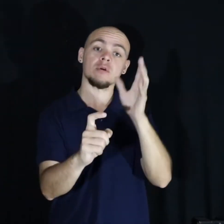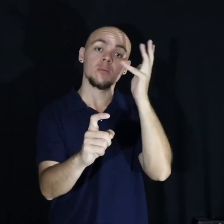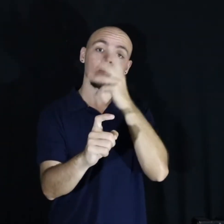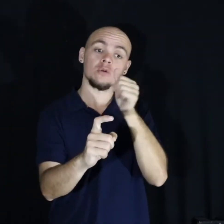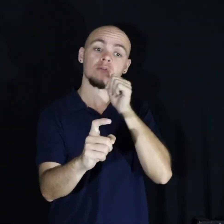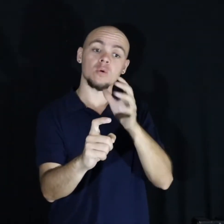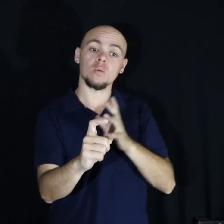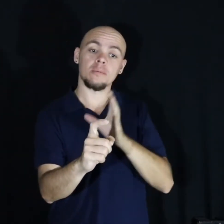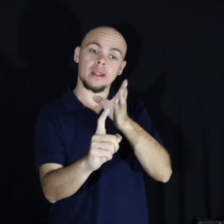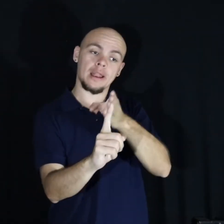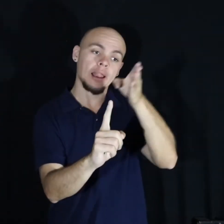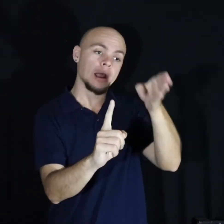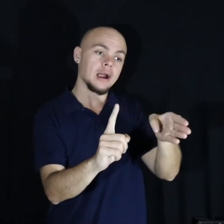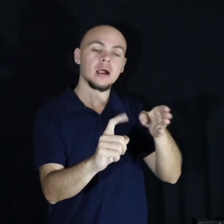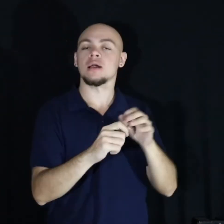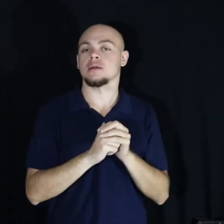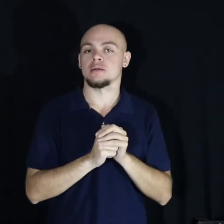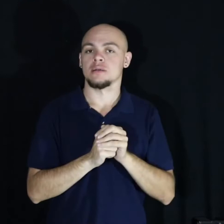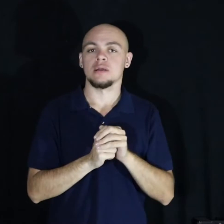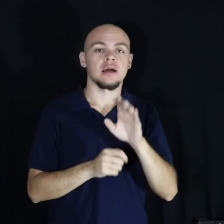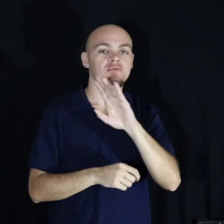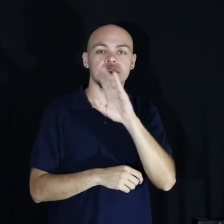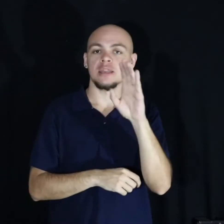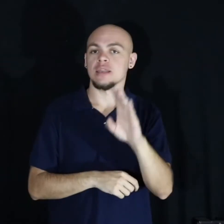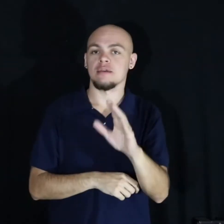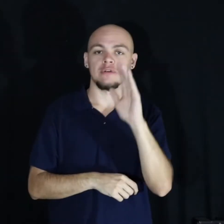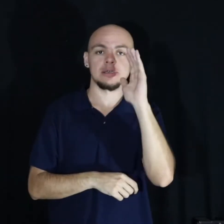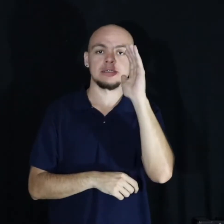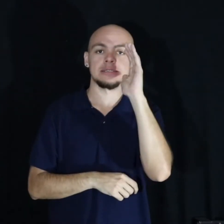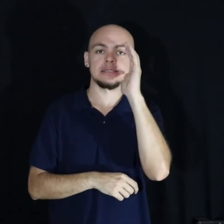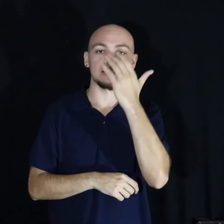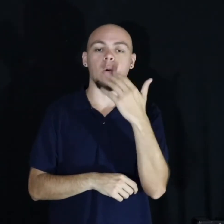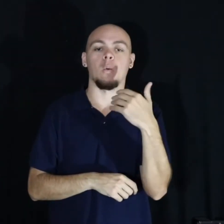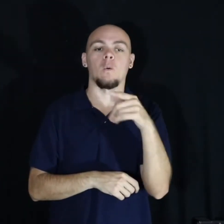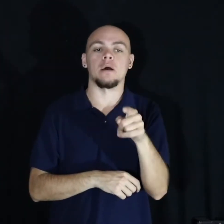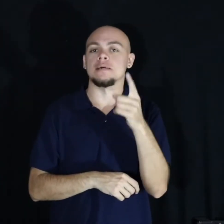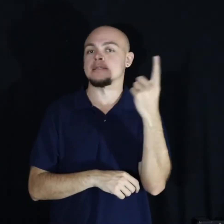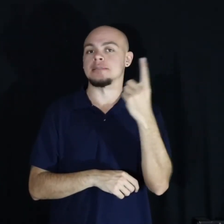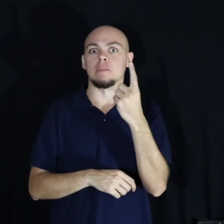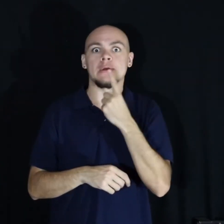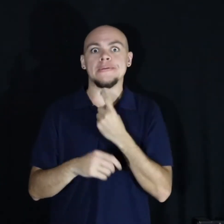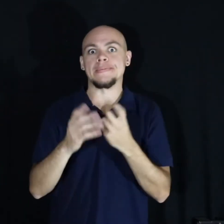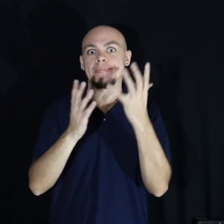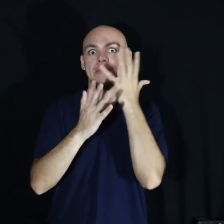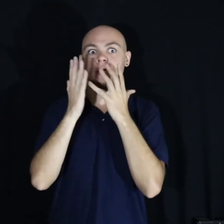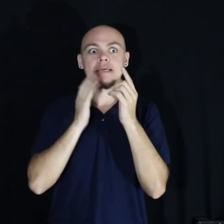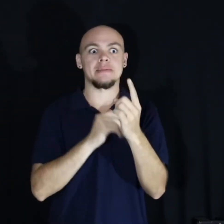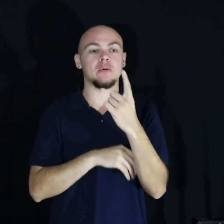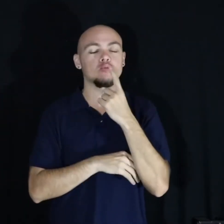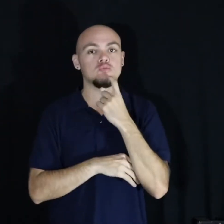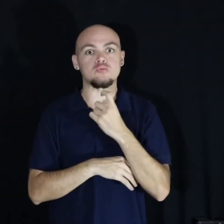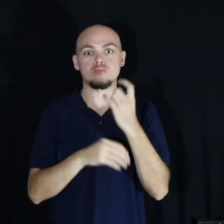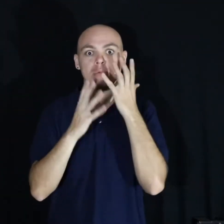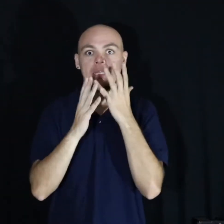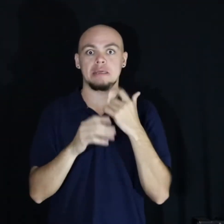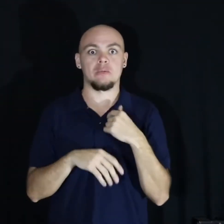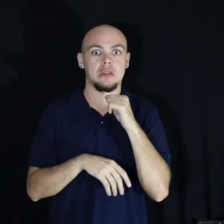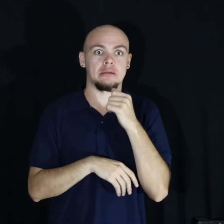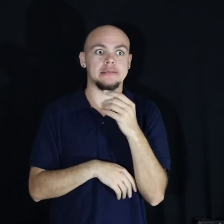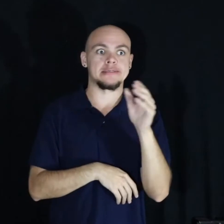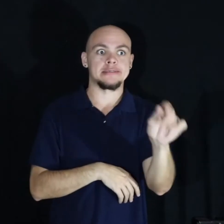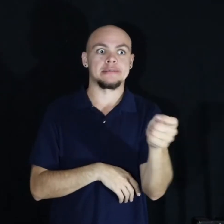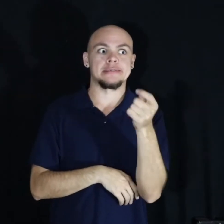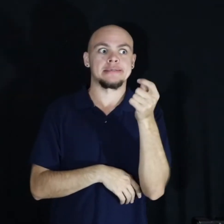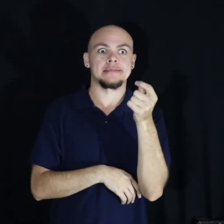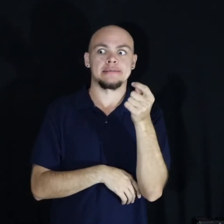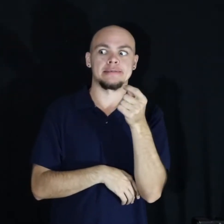standing next to you. And she said, I have never seen anyone get more embarrassed faster in my life. He turned beet red, and he wouldn't even look at me. He just kind of held the